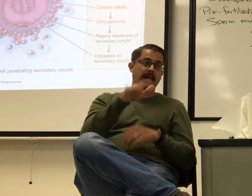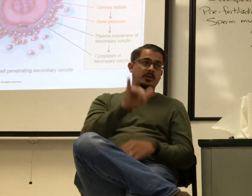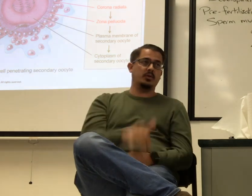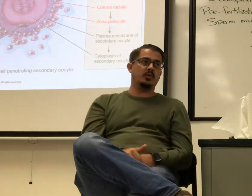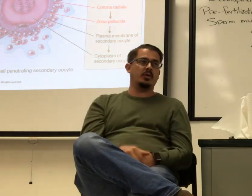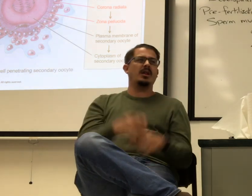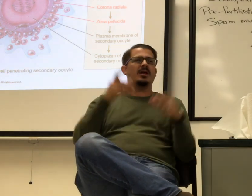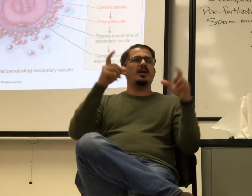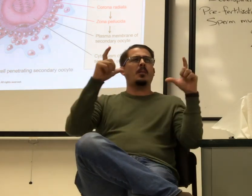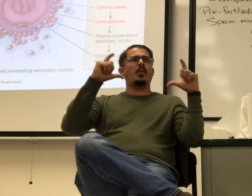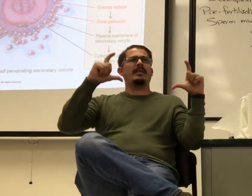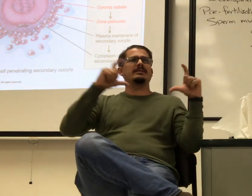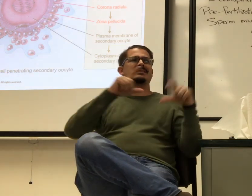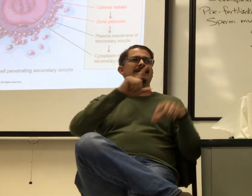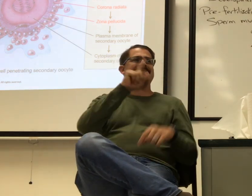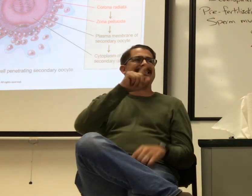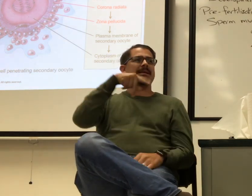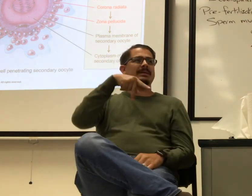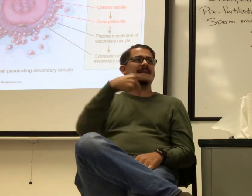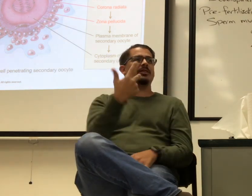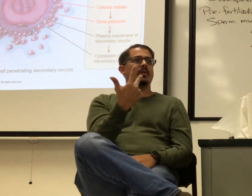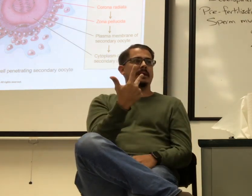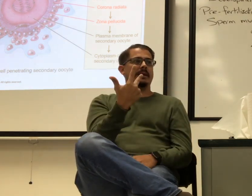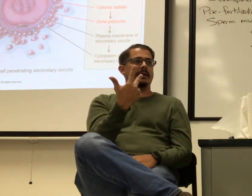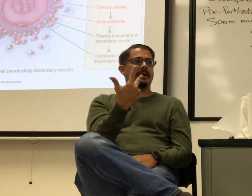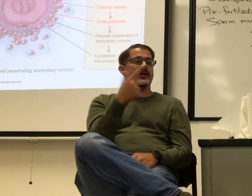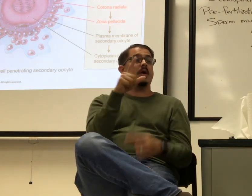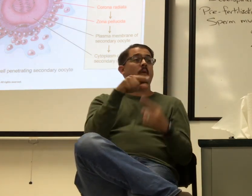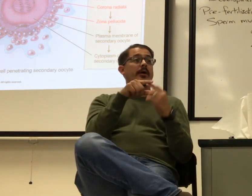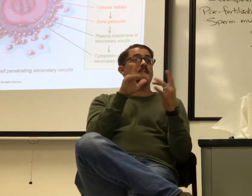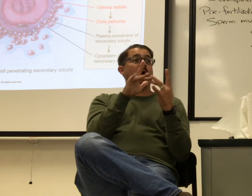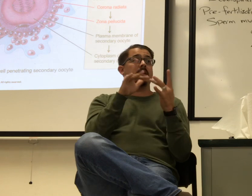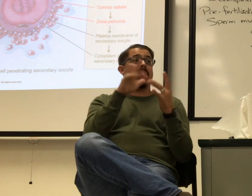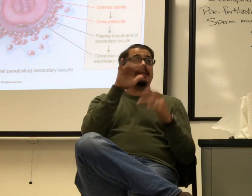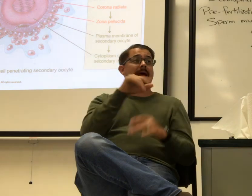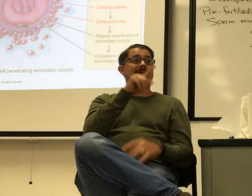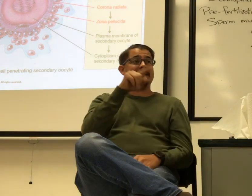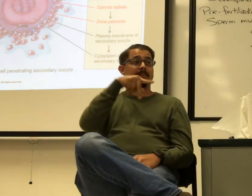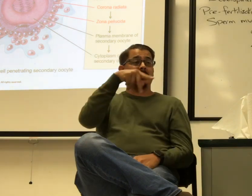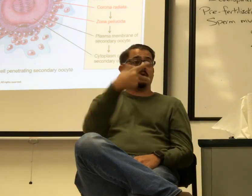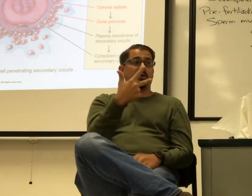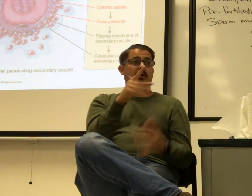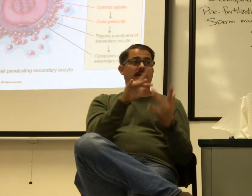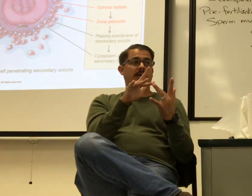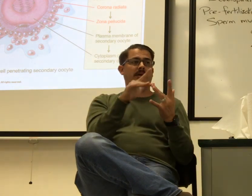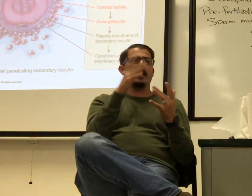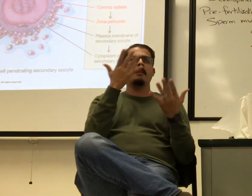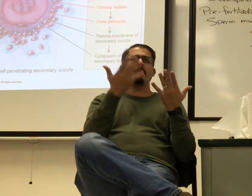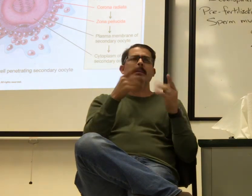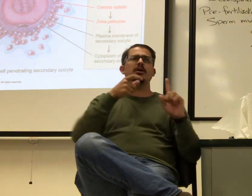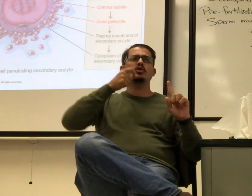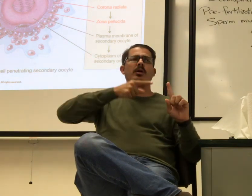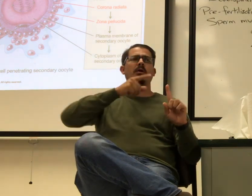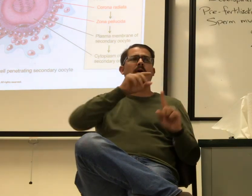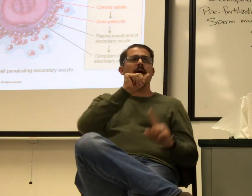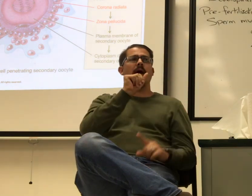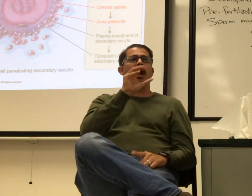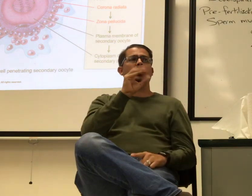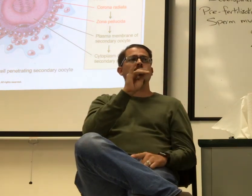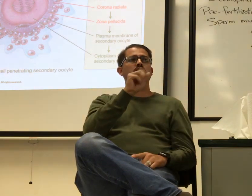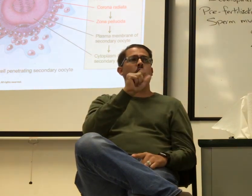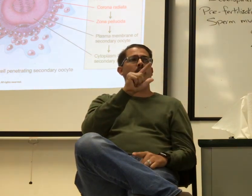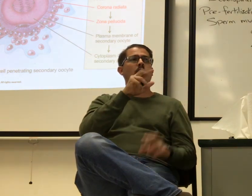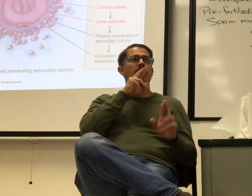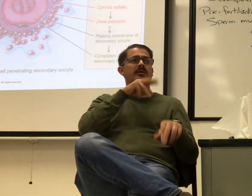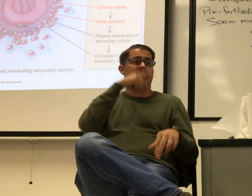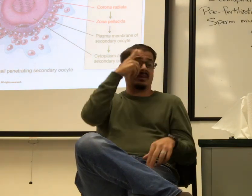I'll put in parentheses ZP3. When you contact that ZP3, it may trigger an acrosomal reaction. But think of it